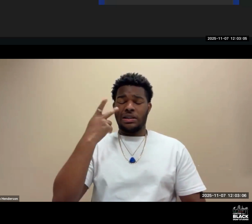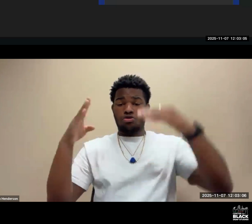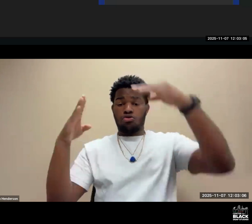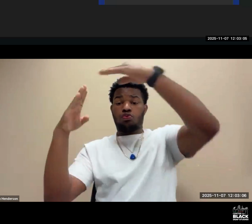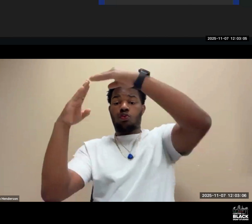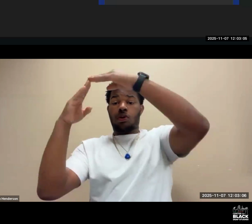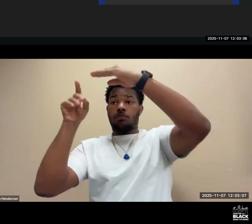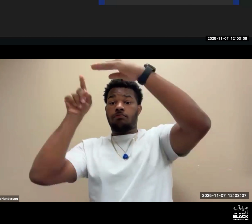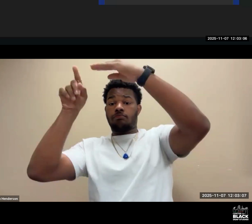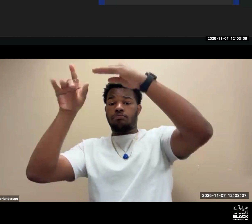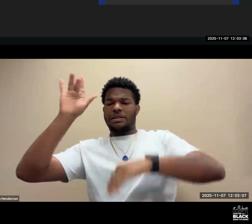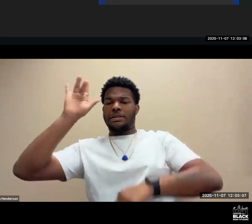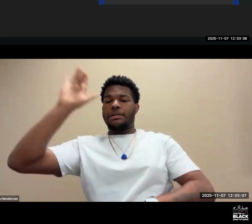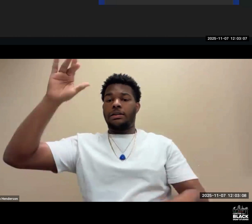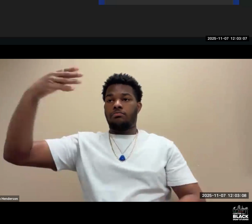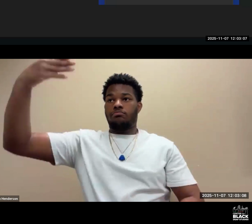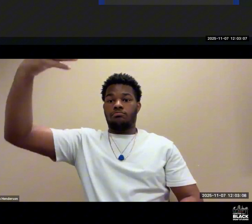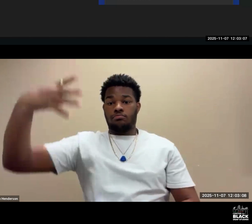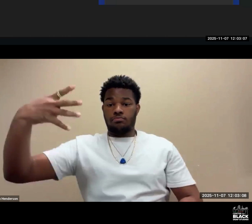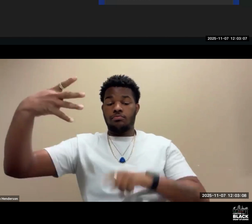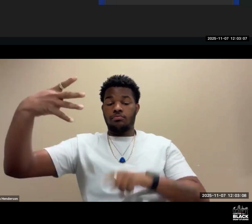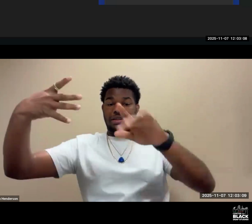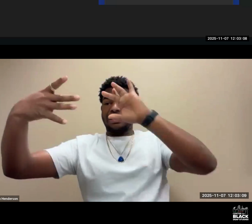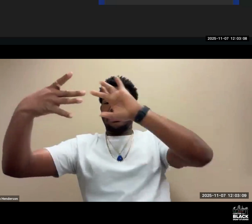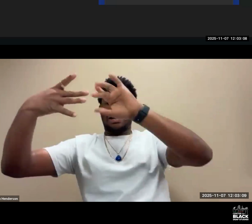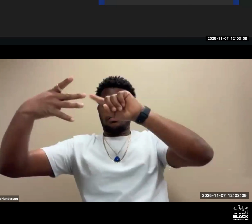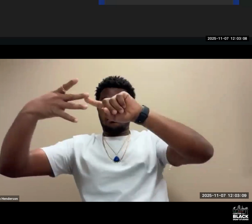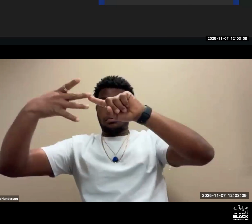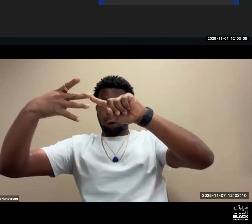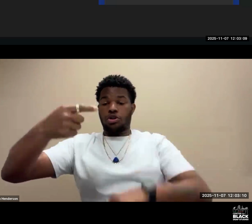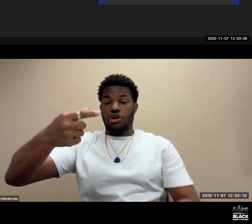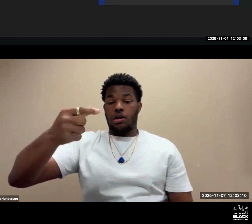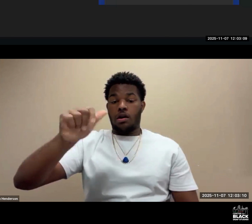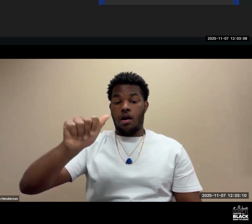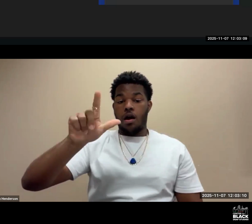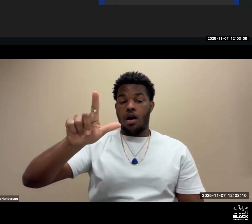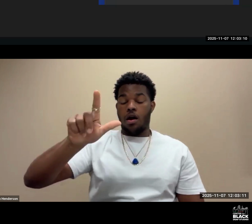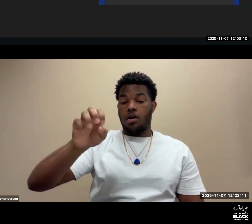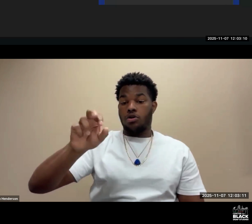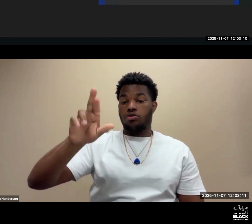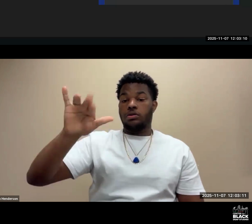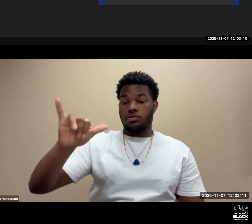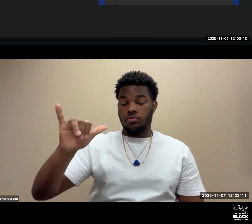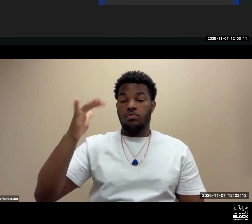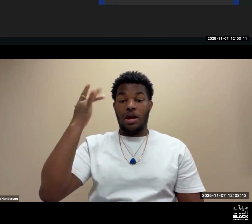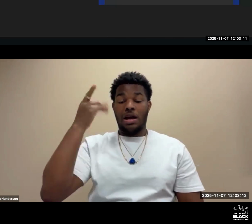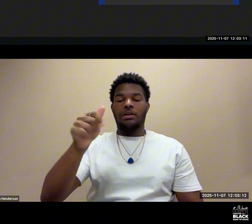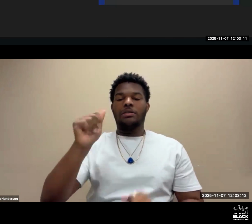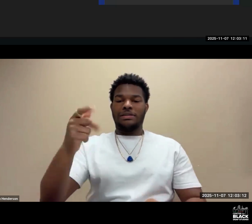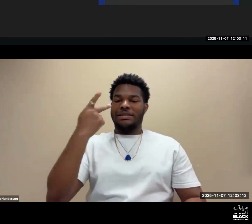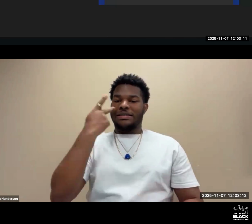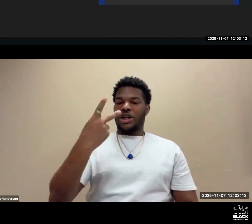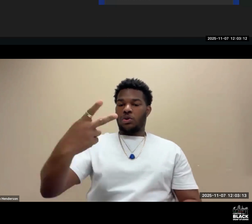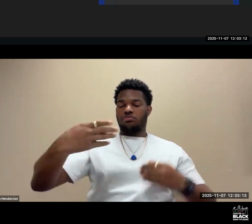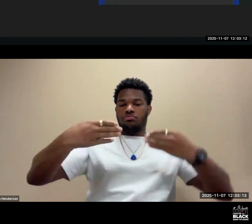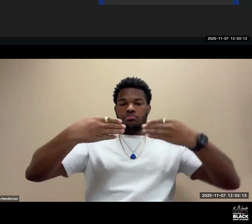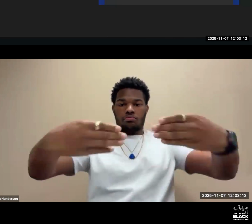I also have a suggestion for the best view of the presentation and the presenter. You can